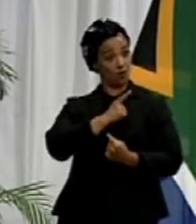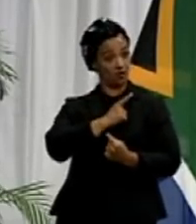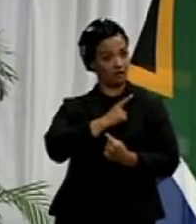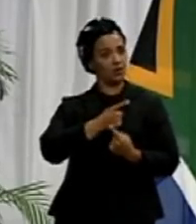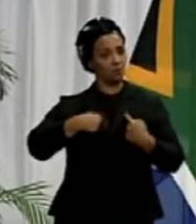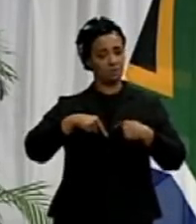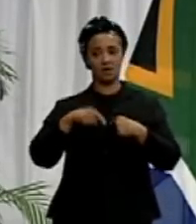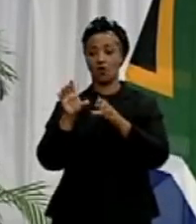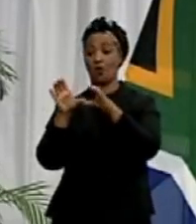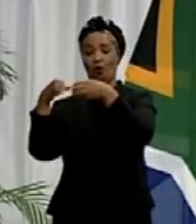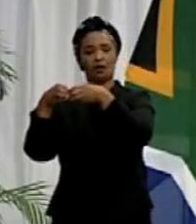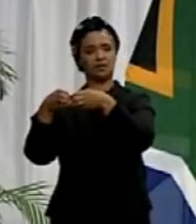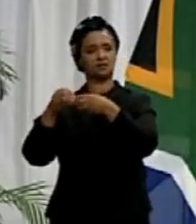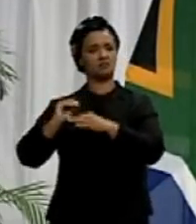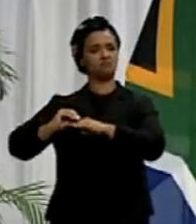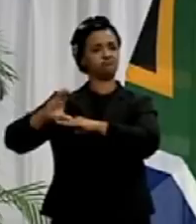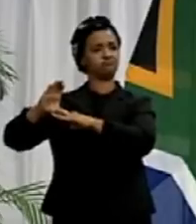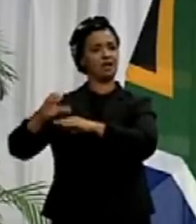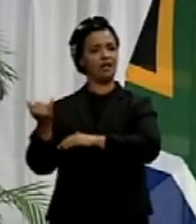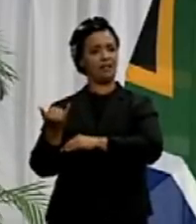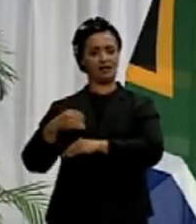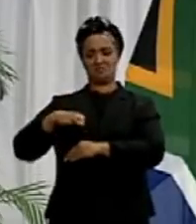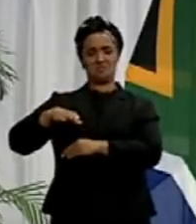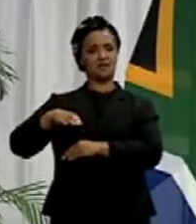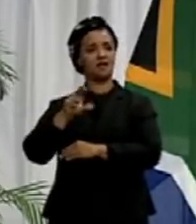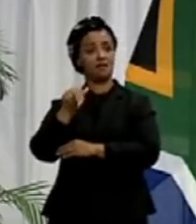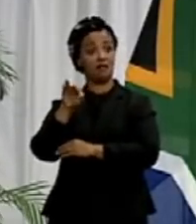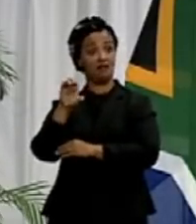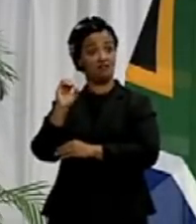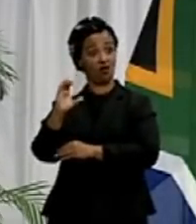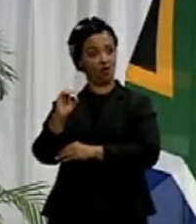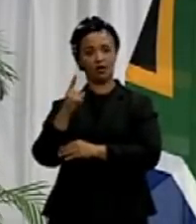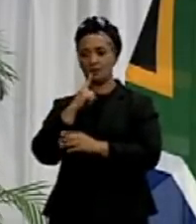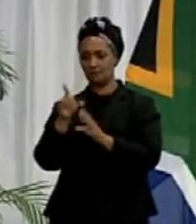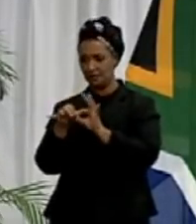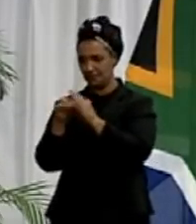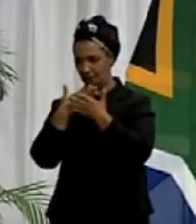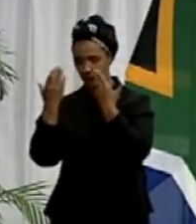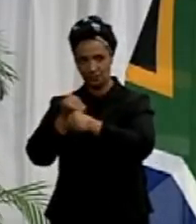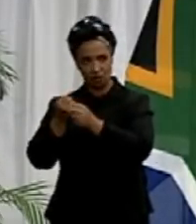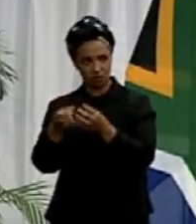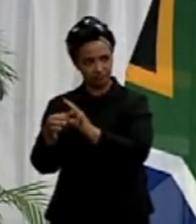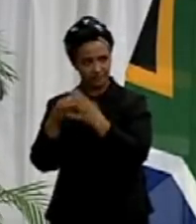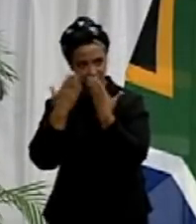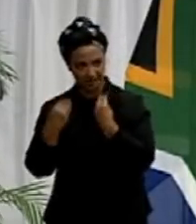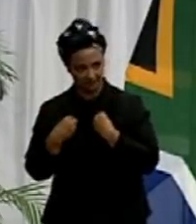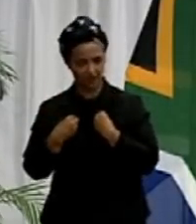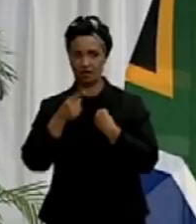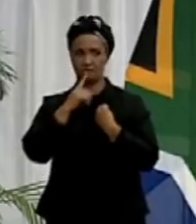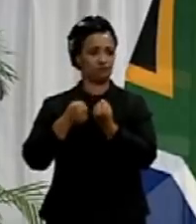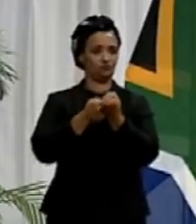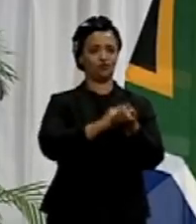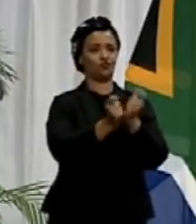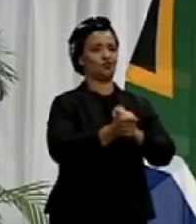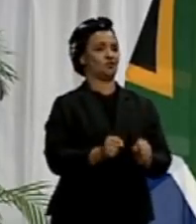potentially powerful organizations like NAFCOC remain weak, divided, and inactive